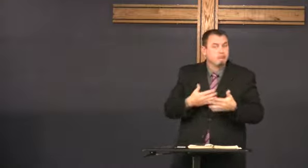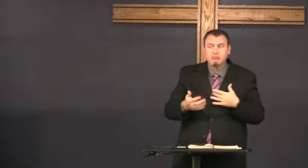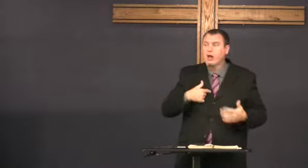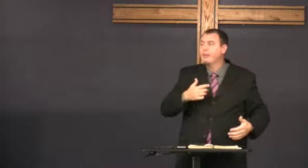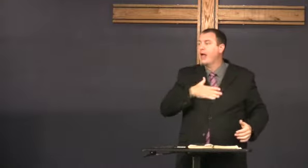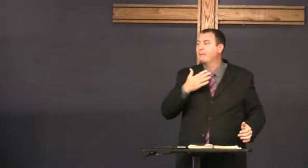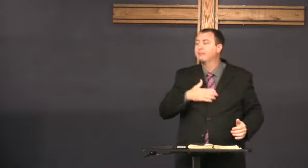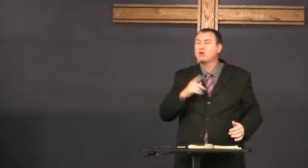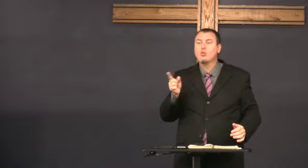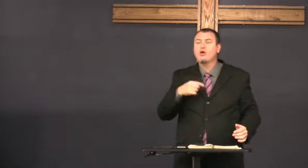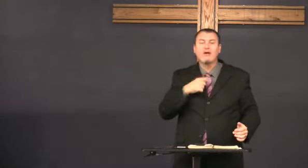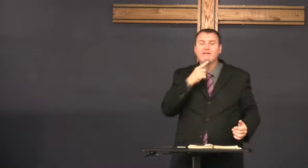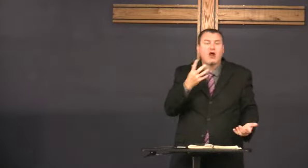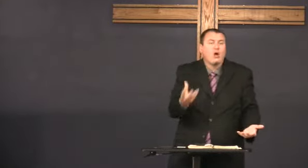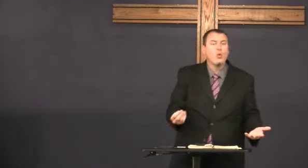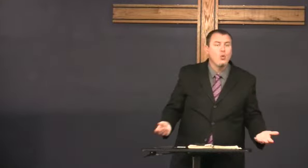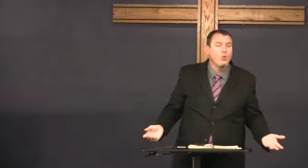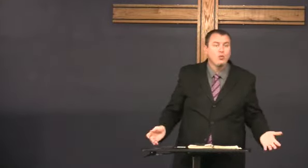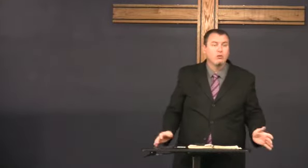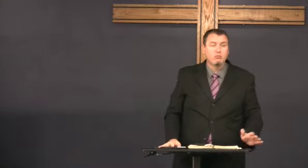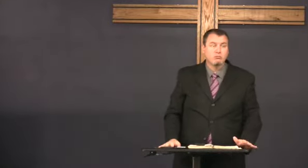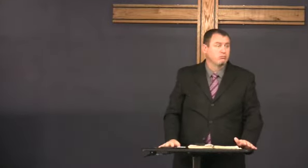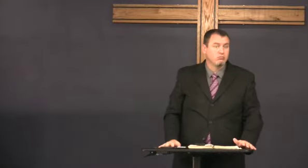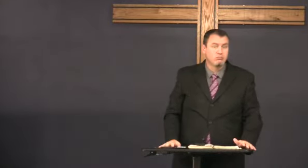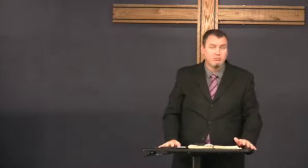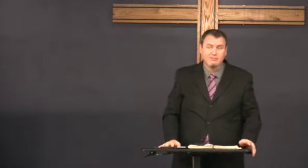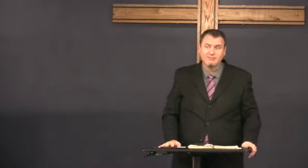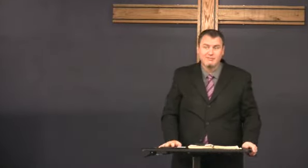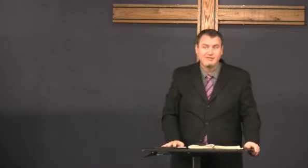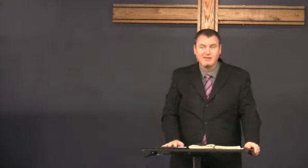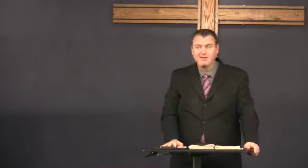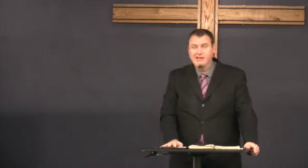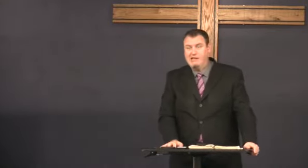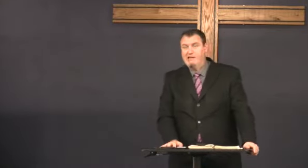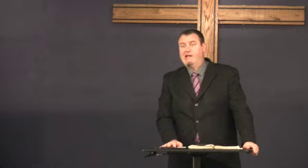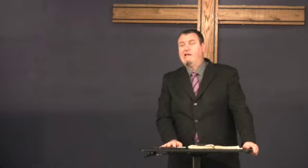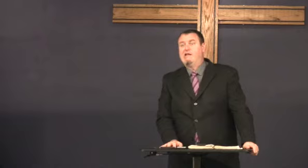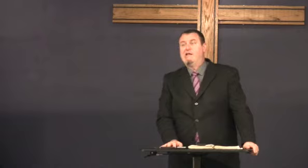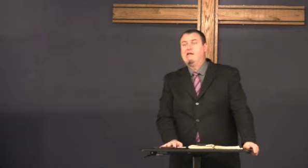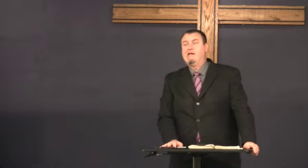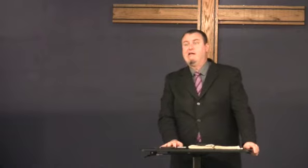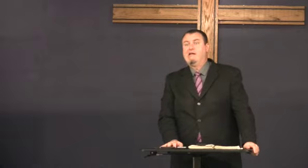shape, I may be stable, but I'm happy with whatever I have.